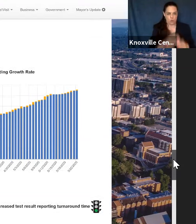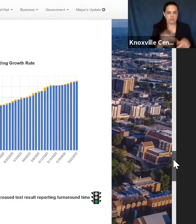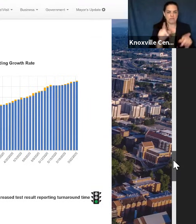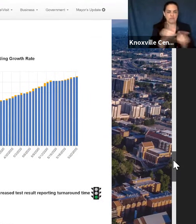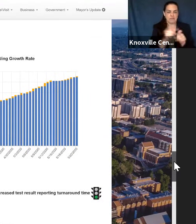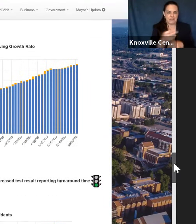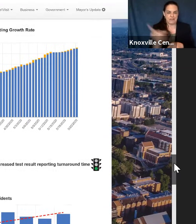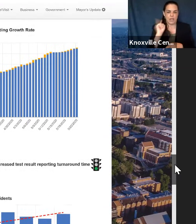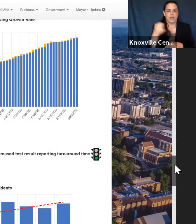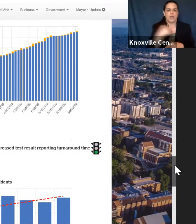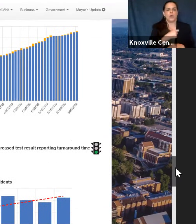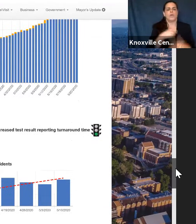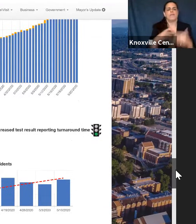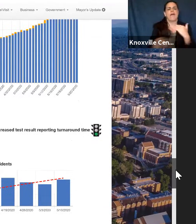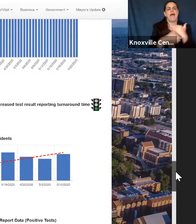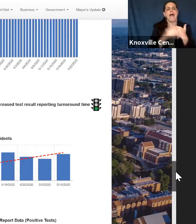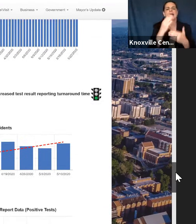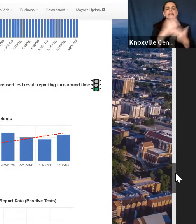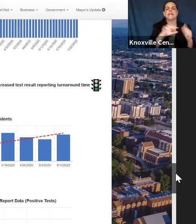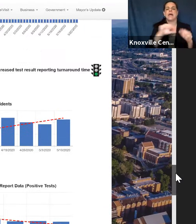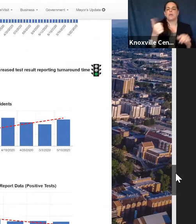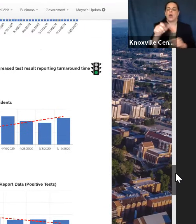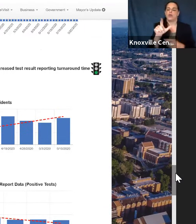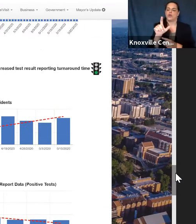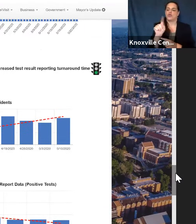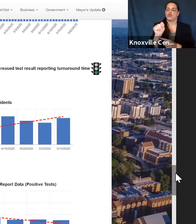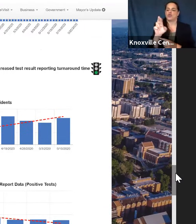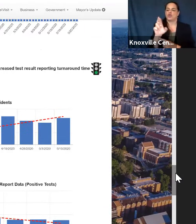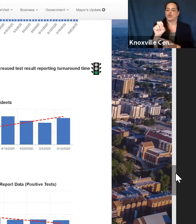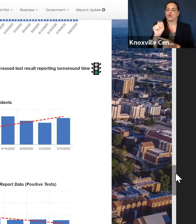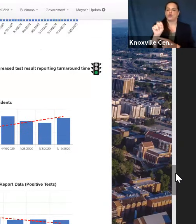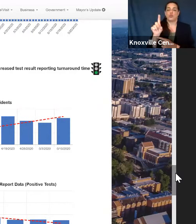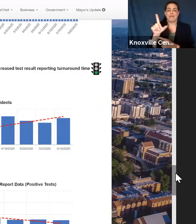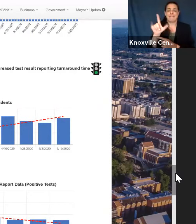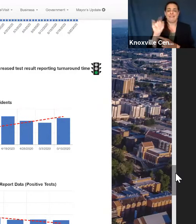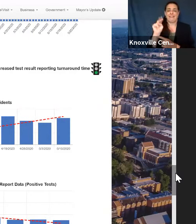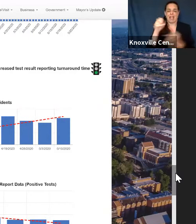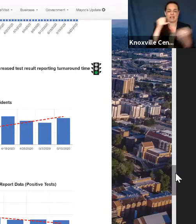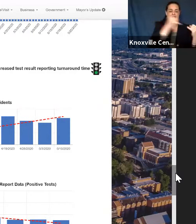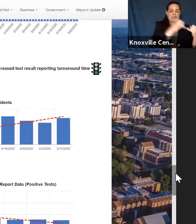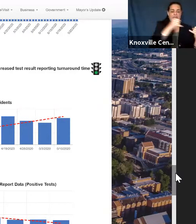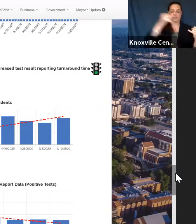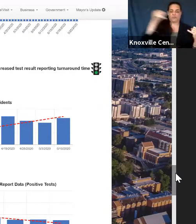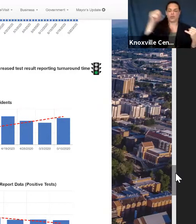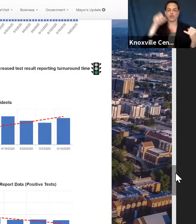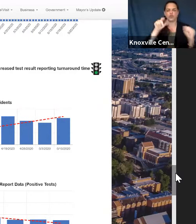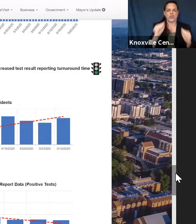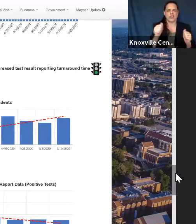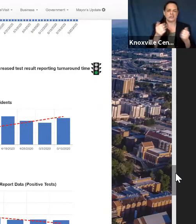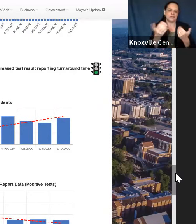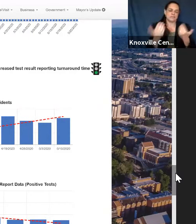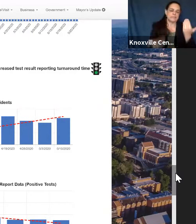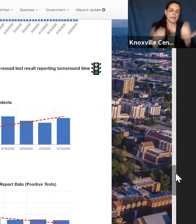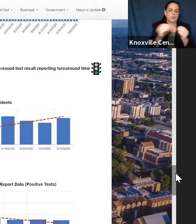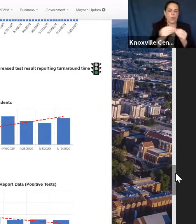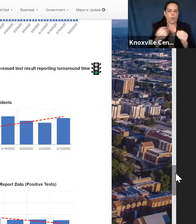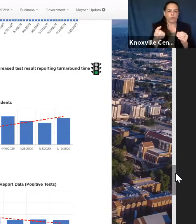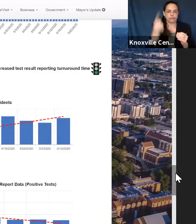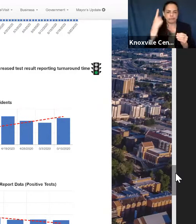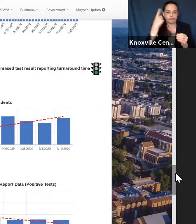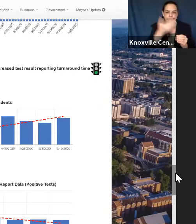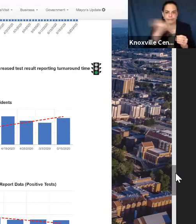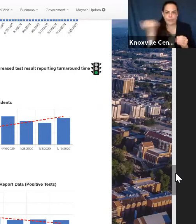trend lines to a few of our graphs to help the public better understand the trend in which our data is going. We